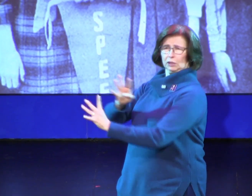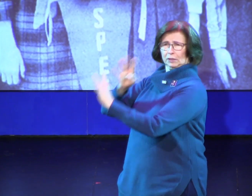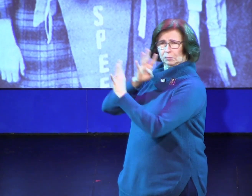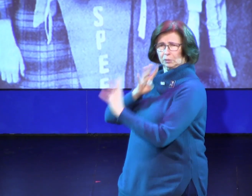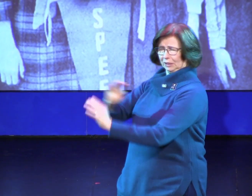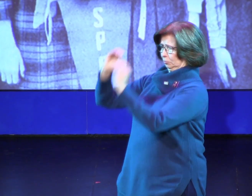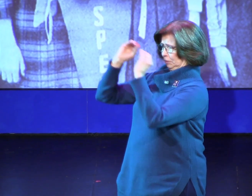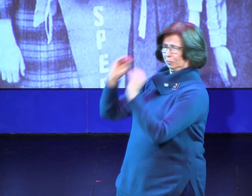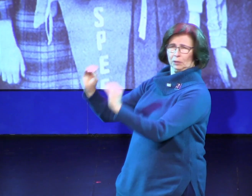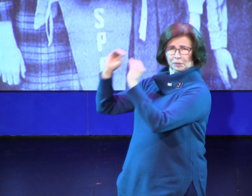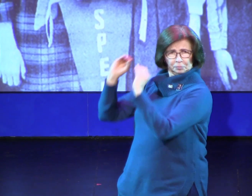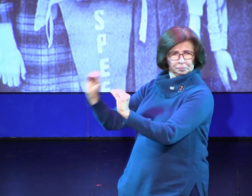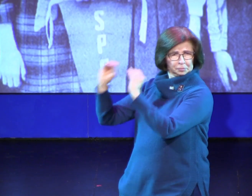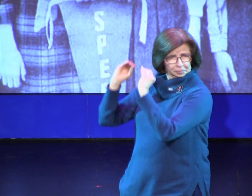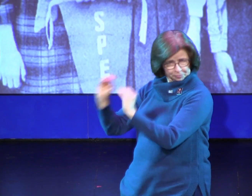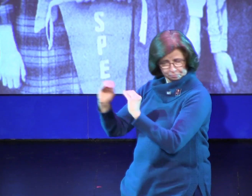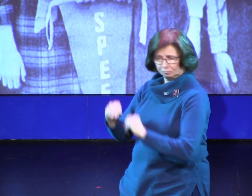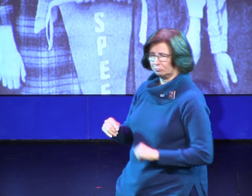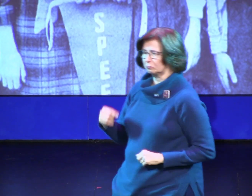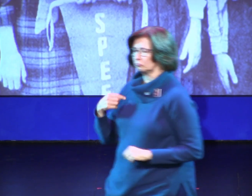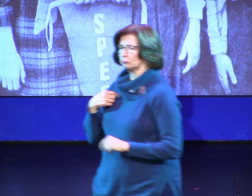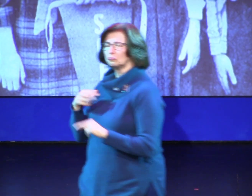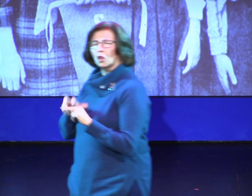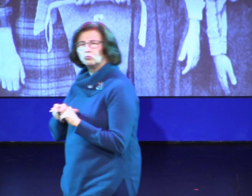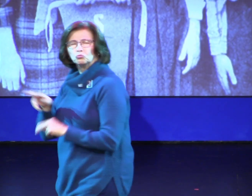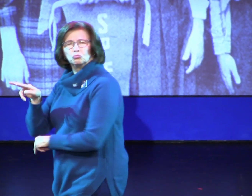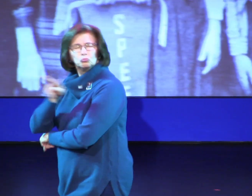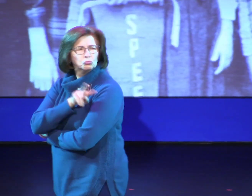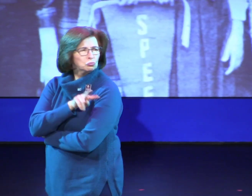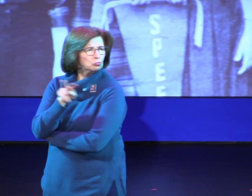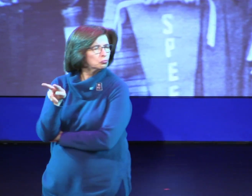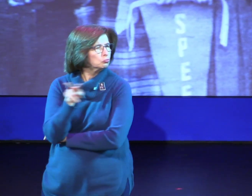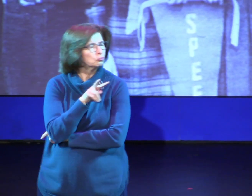the room, dutifully speaking into the microphone around her neck, teaching her lesson.